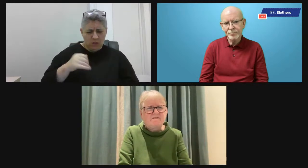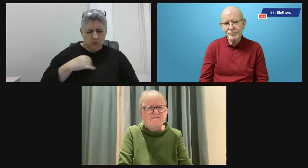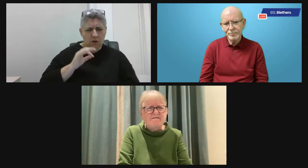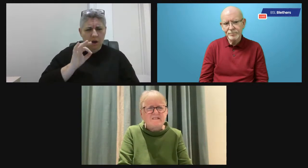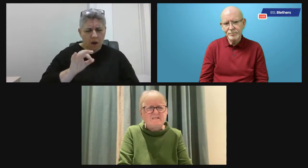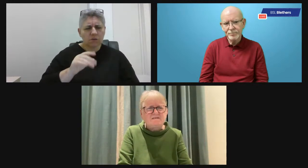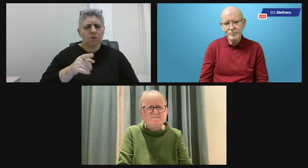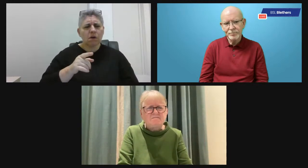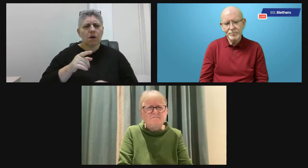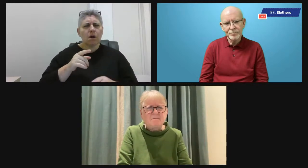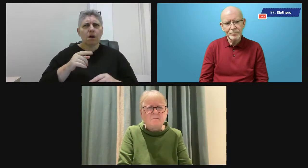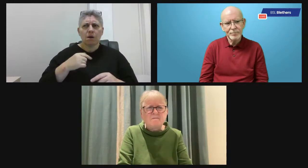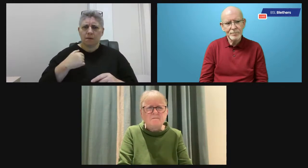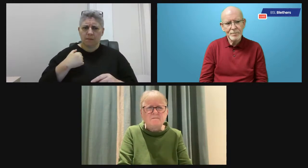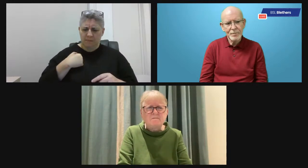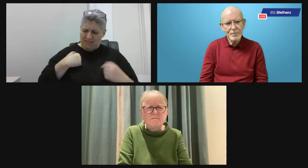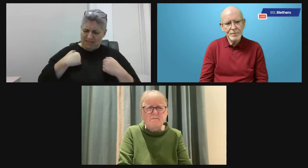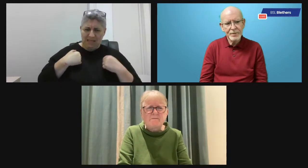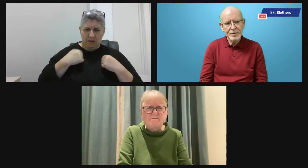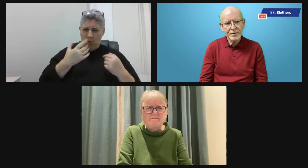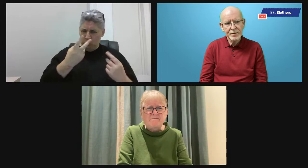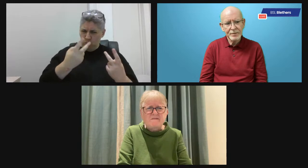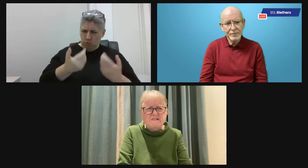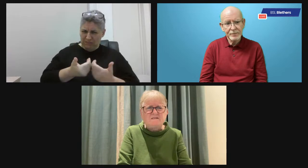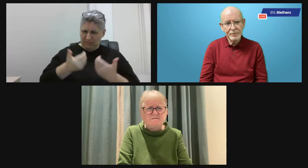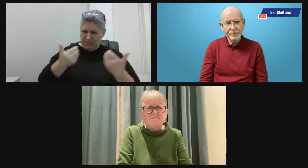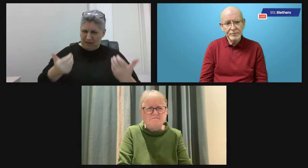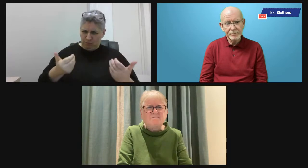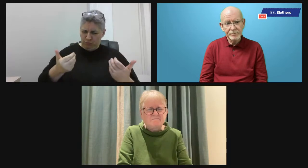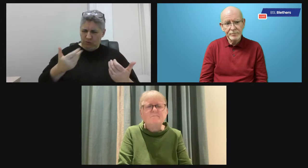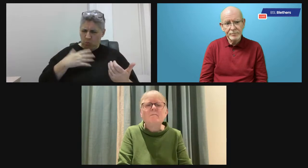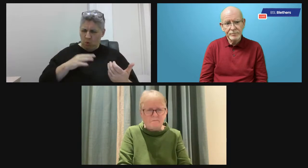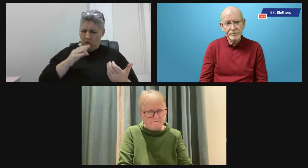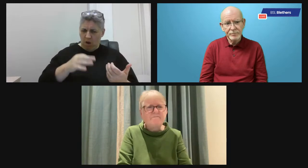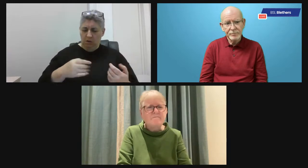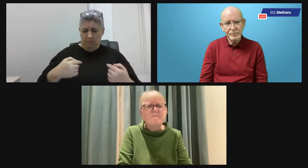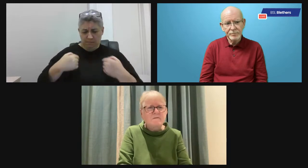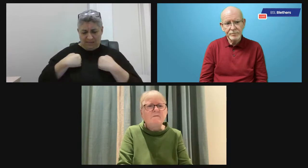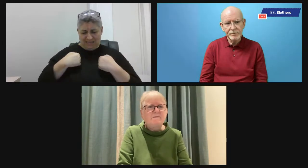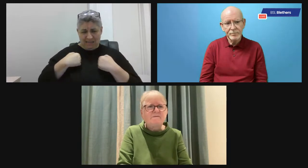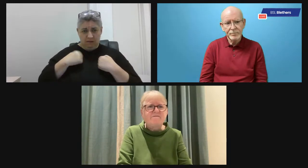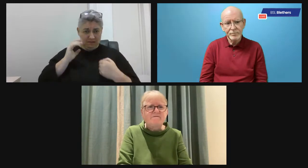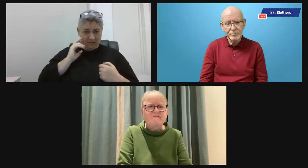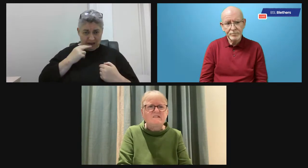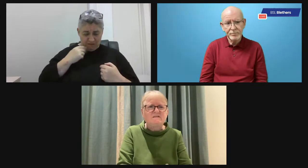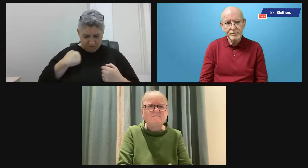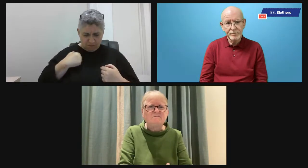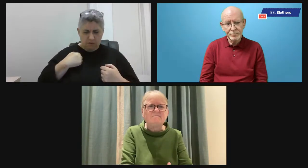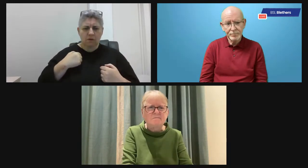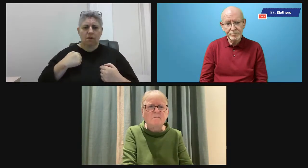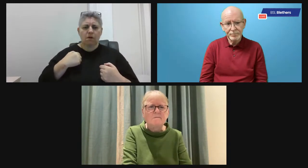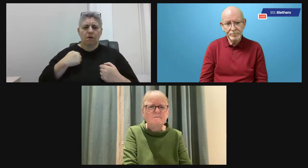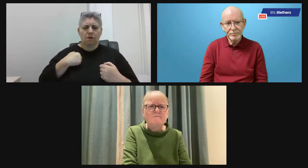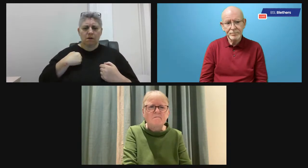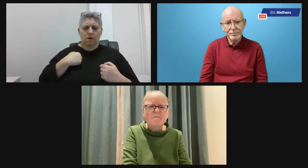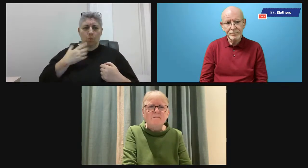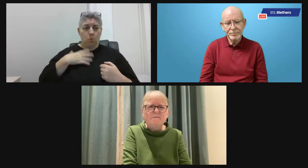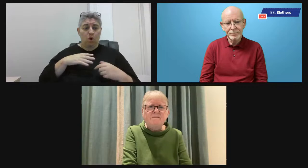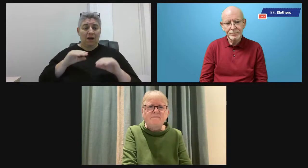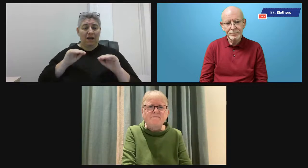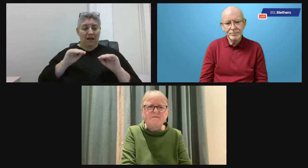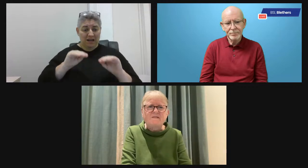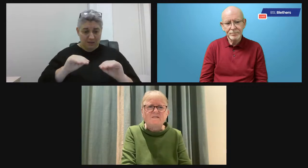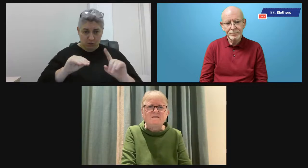do the training. There's another question that kind of follows from this. Maybe it's two separate